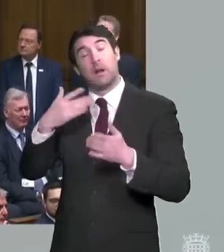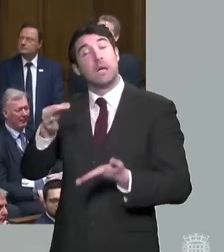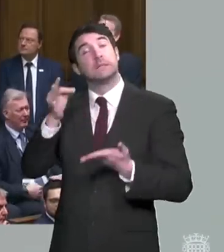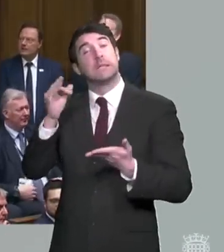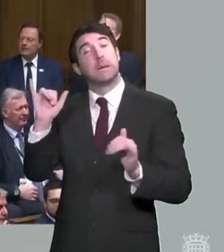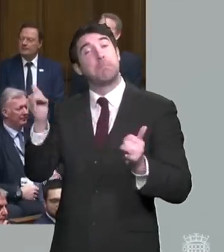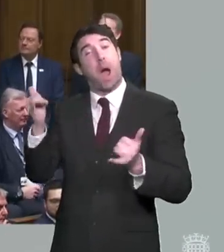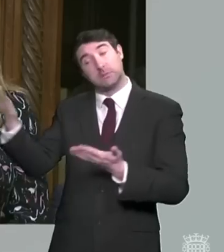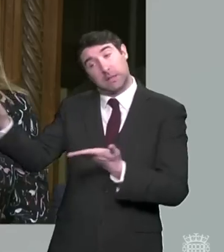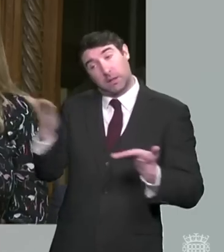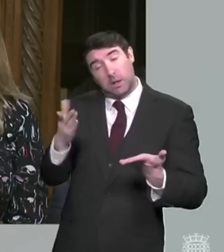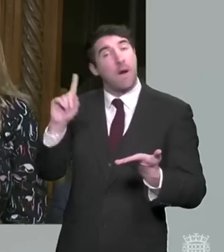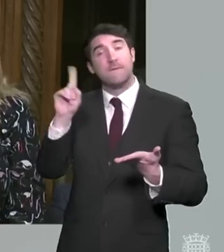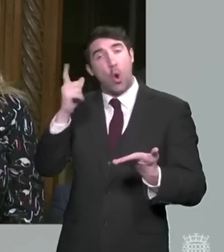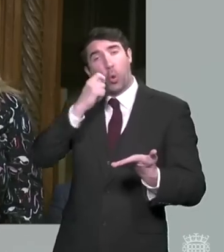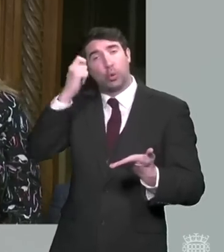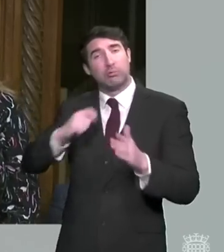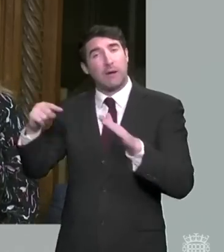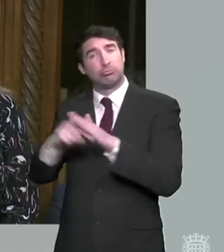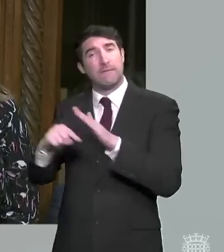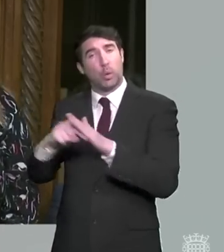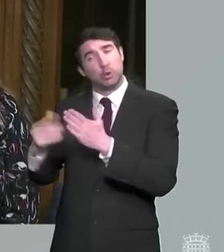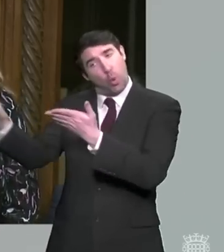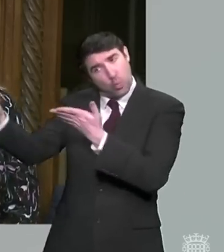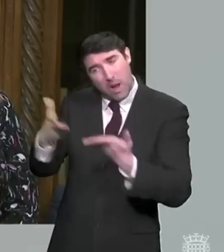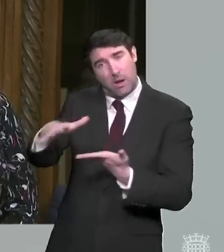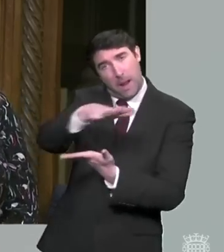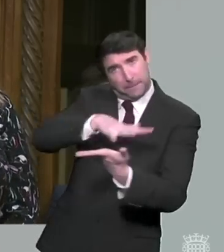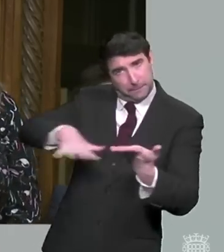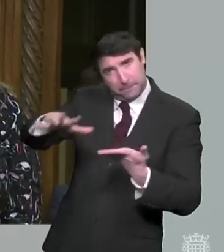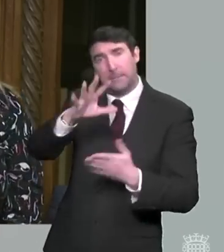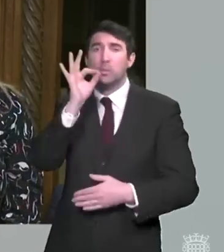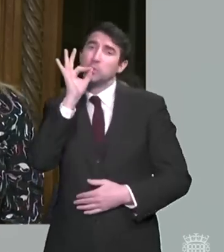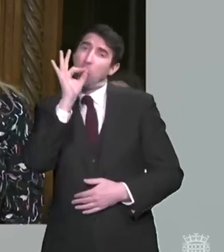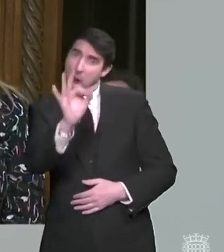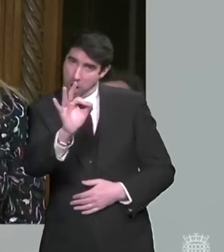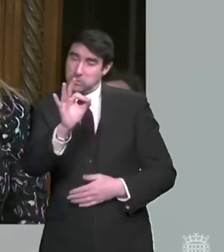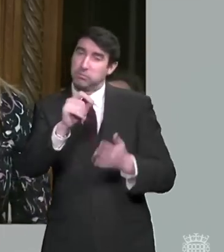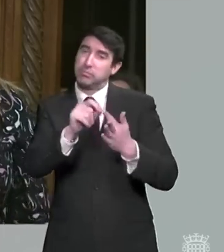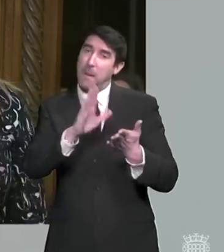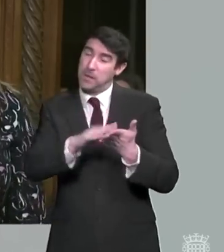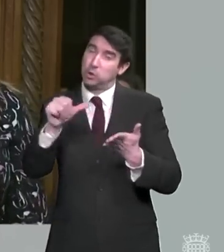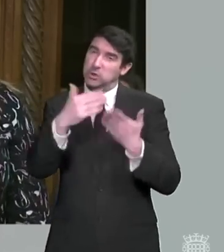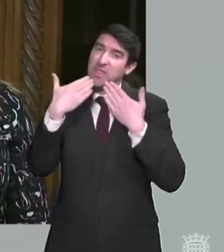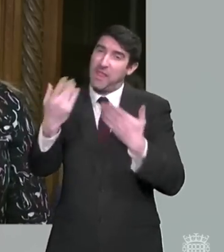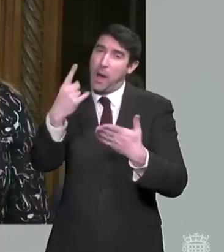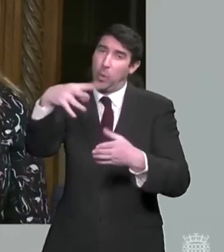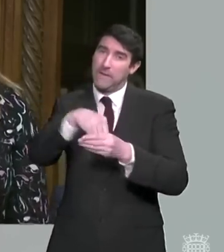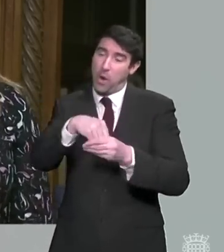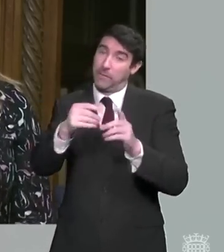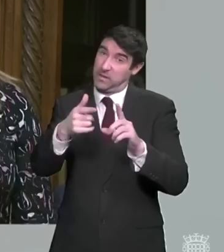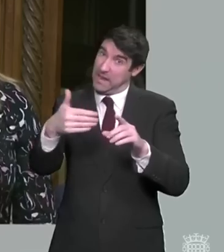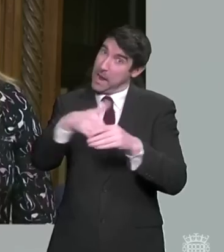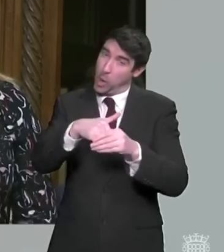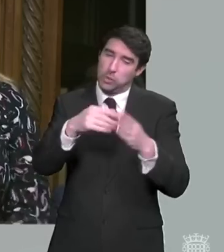North Staffordshire. Would the Prime Minister join me in thanking the sponsors, in particular Alton Towers, who hosted the event, the host